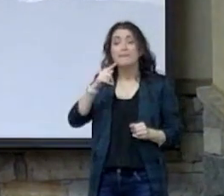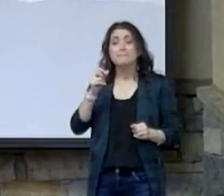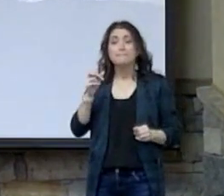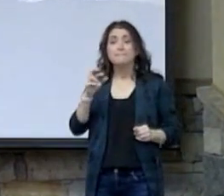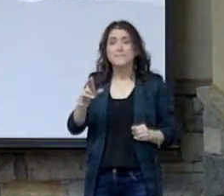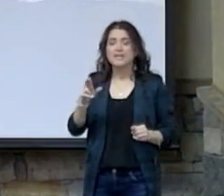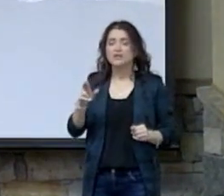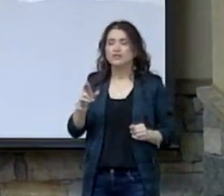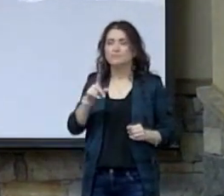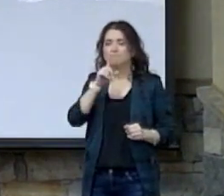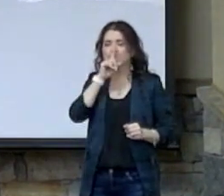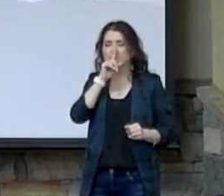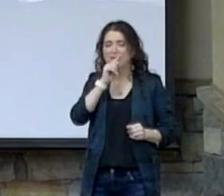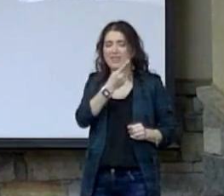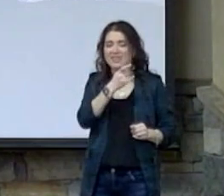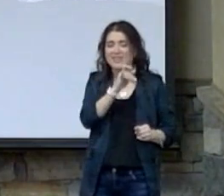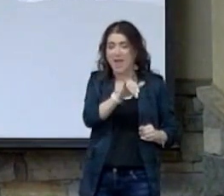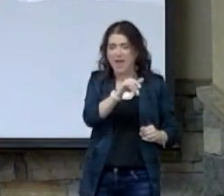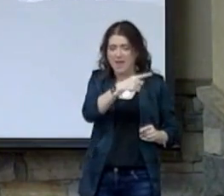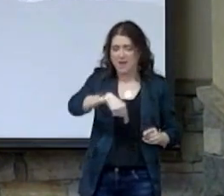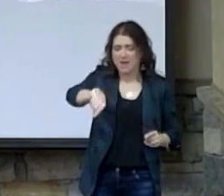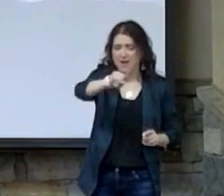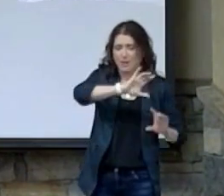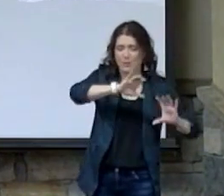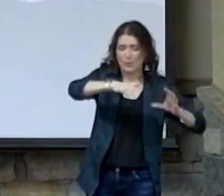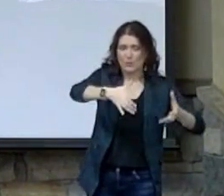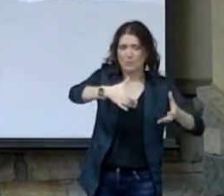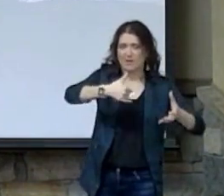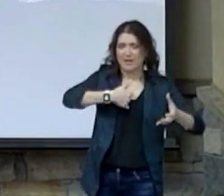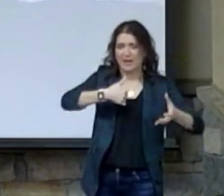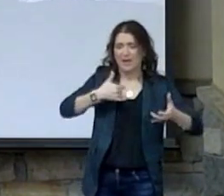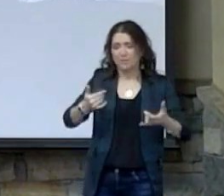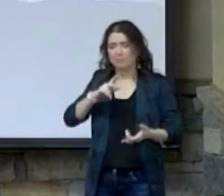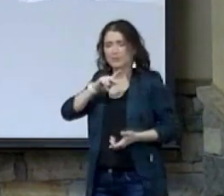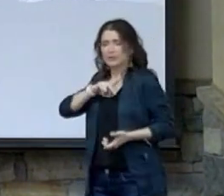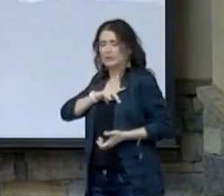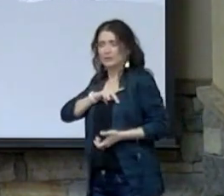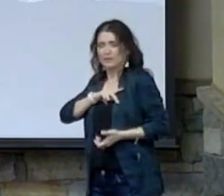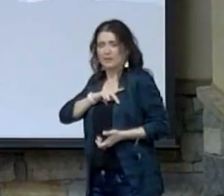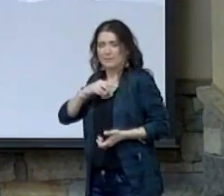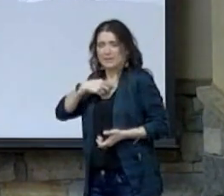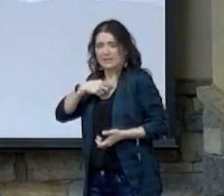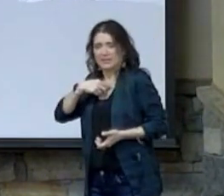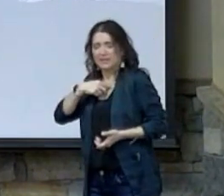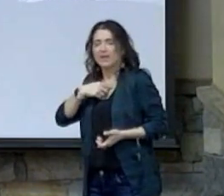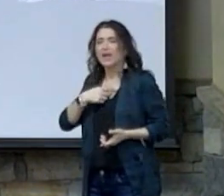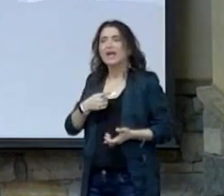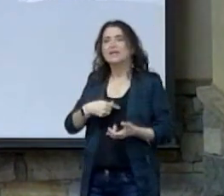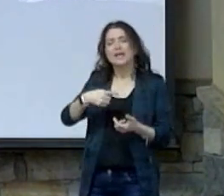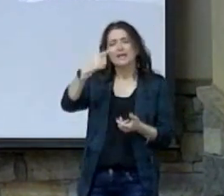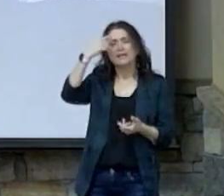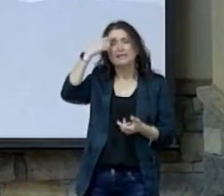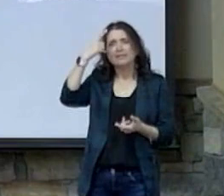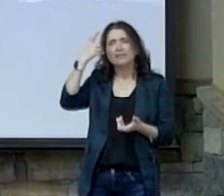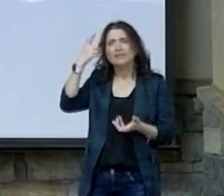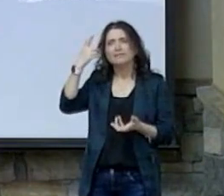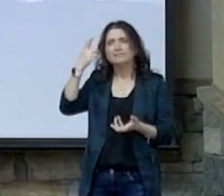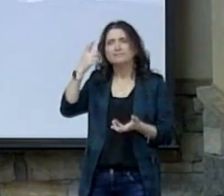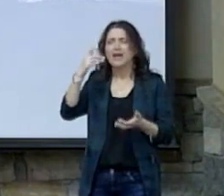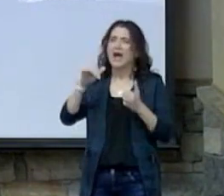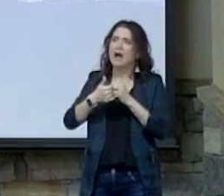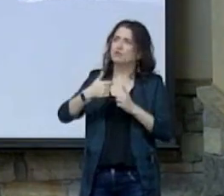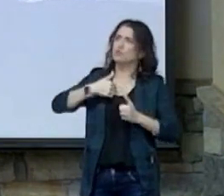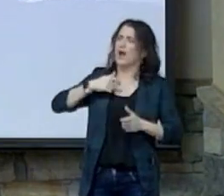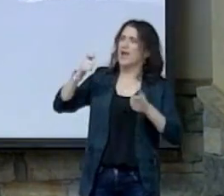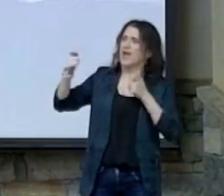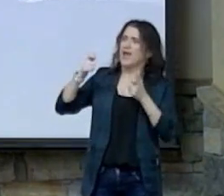proverbial they, and he's thinking personally now. And I can't help but believe he's thinking about, how do I handle